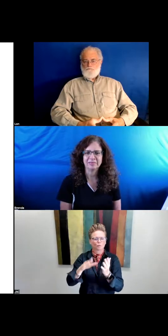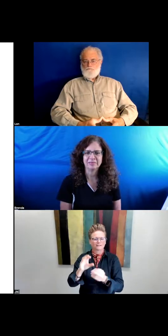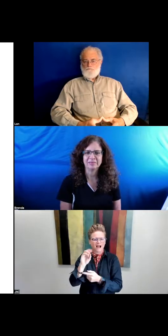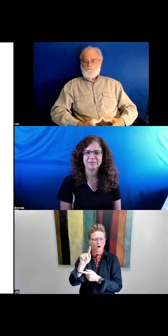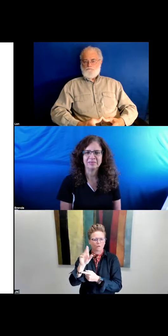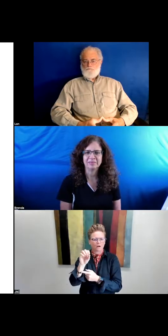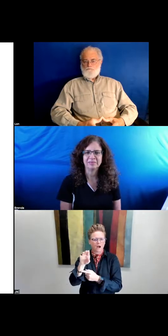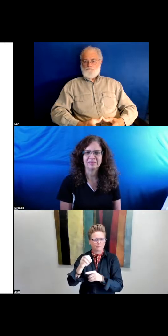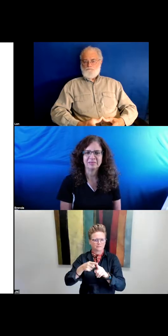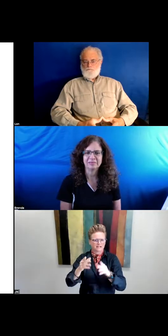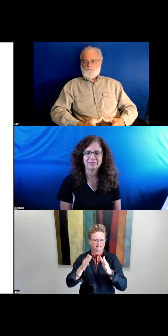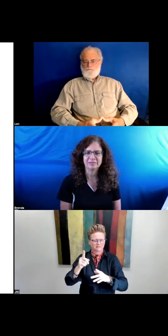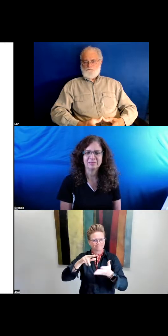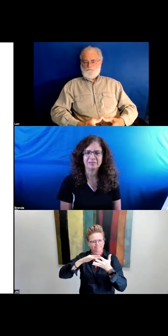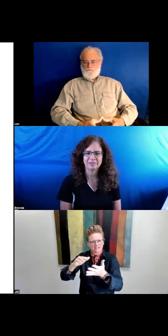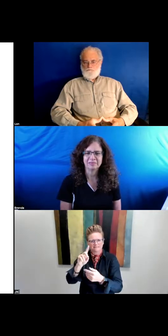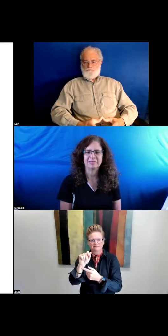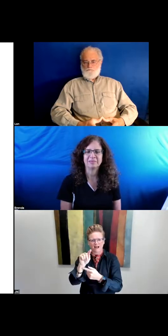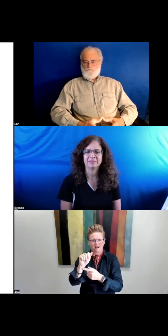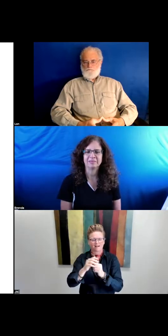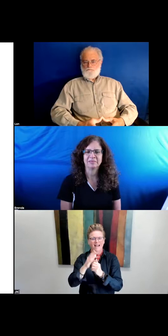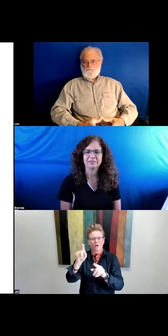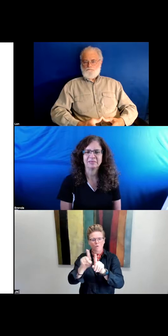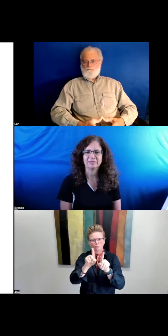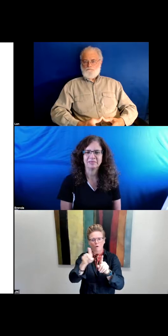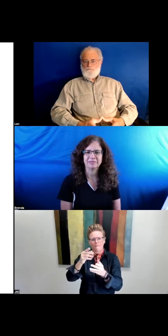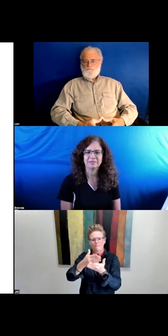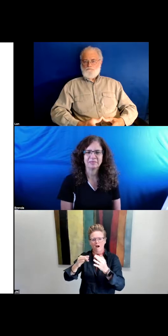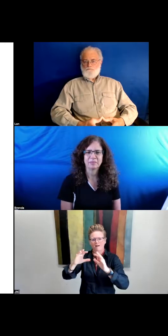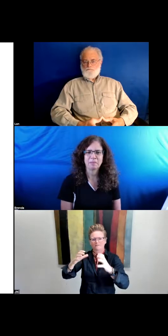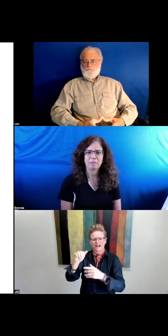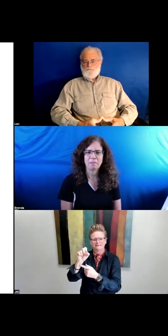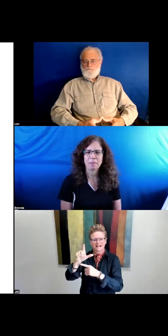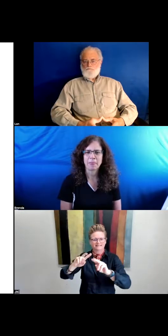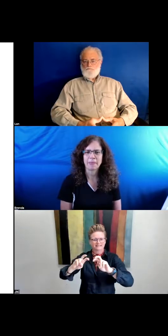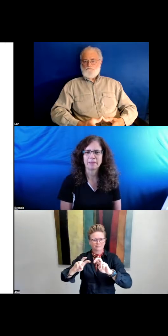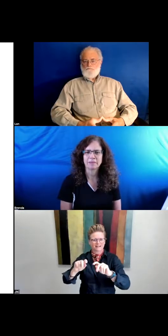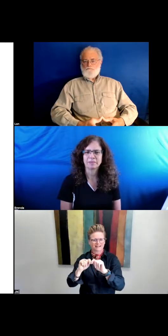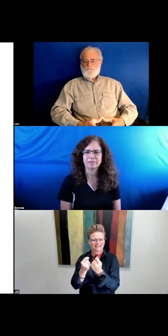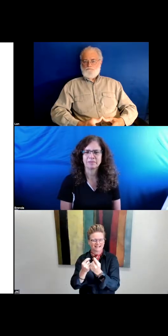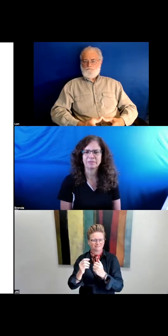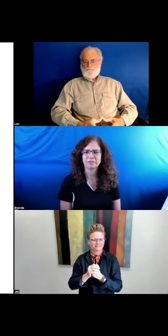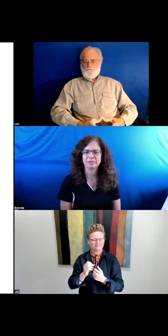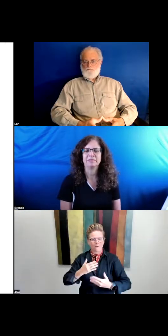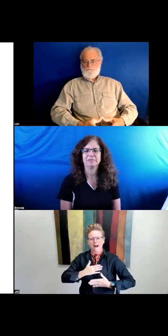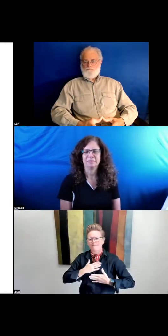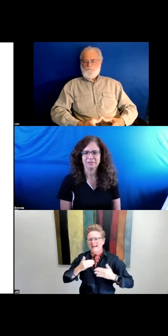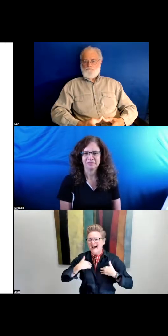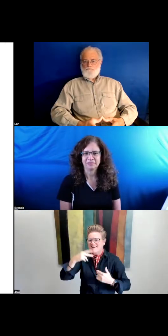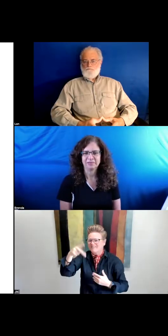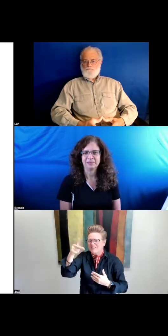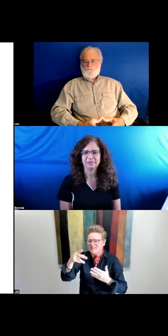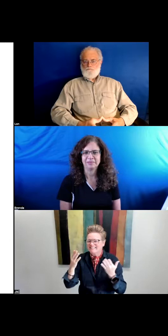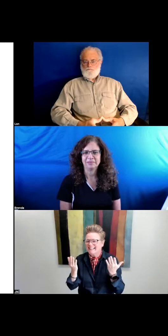Lon Kuntz, our student outcome specialist, studying data, and also part of the ASL assessment